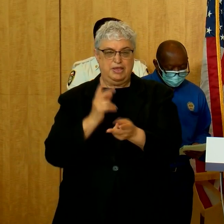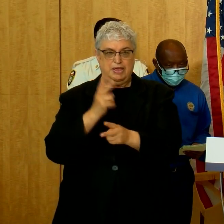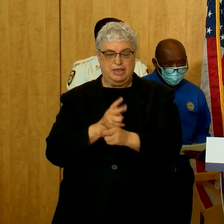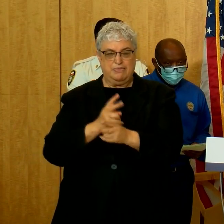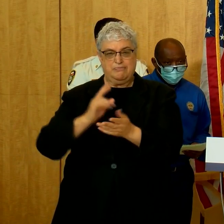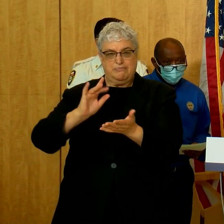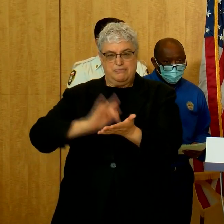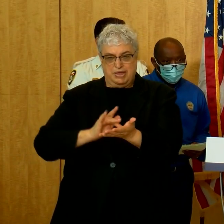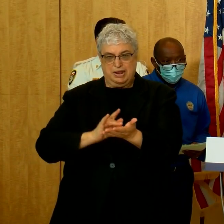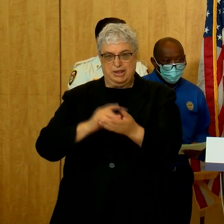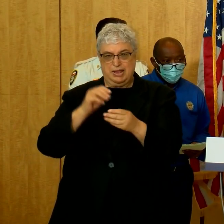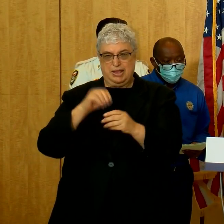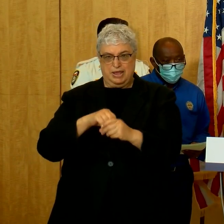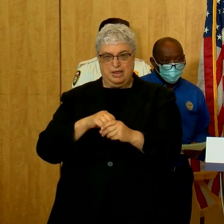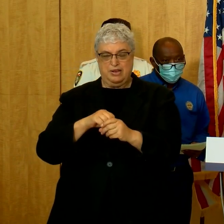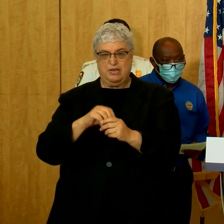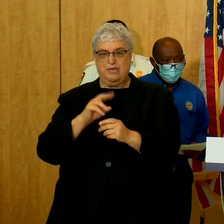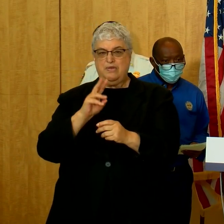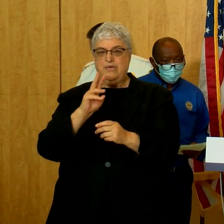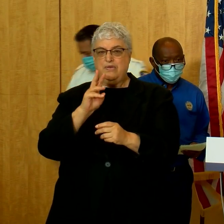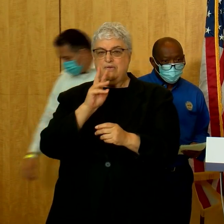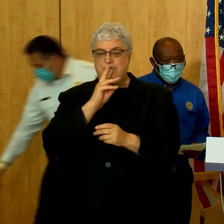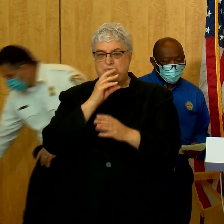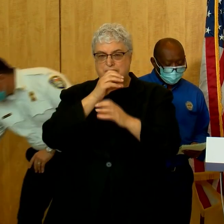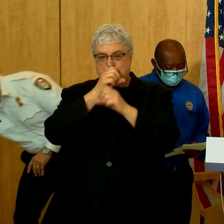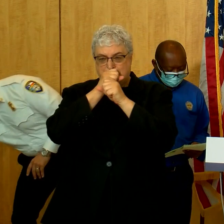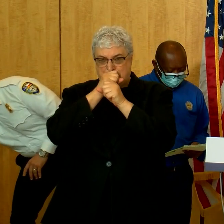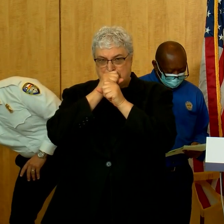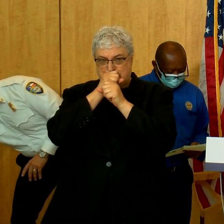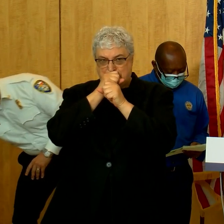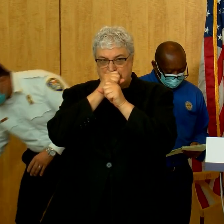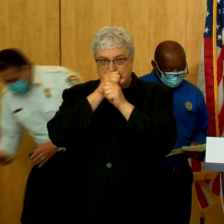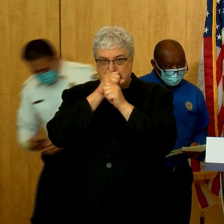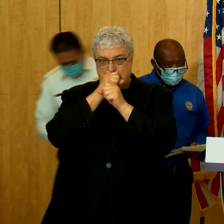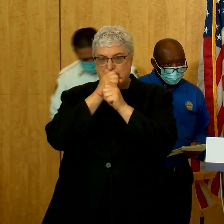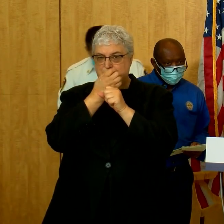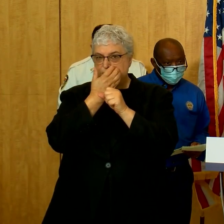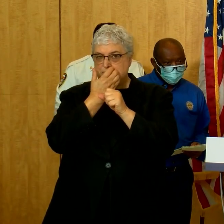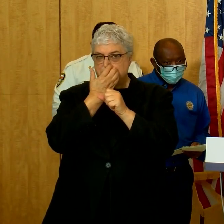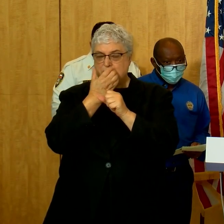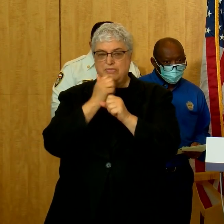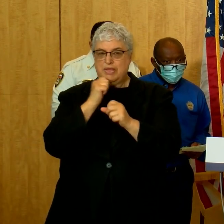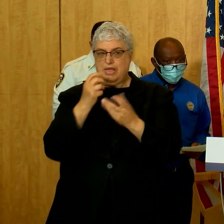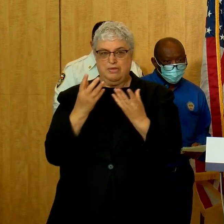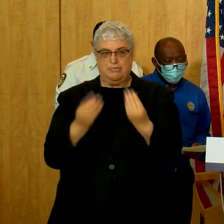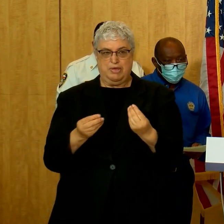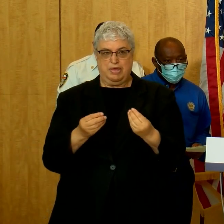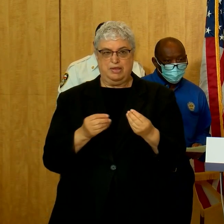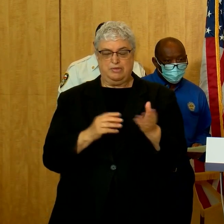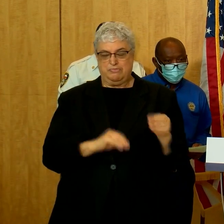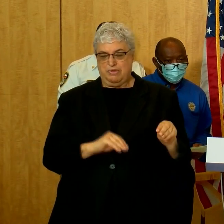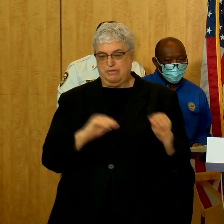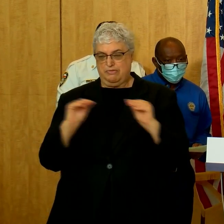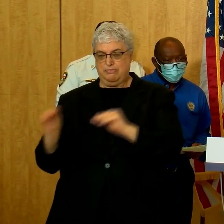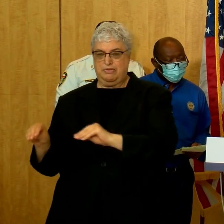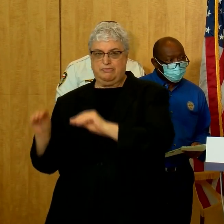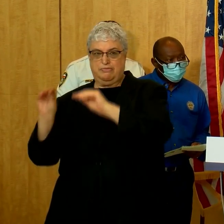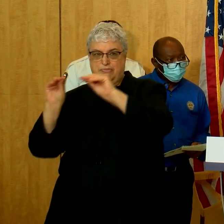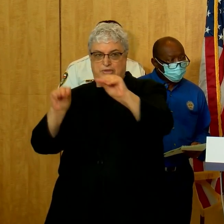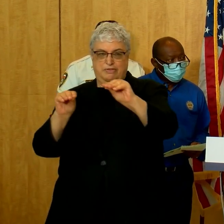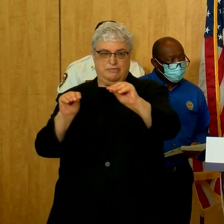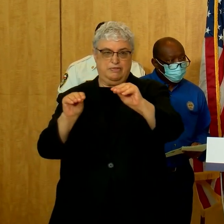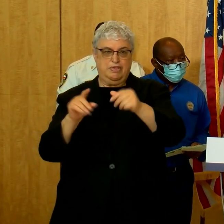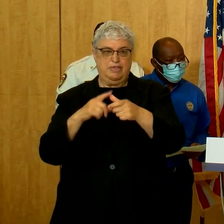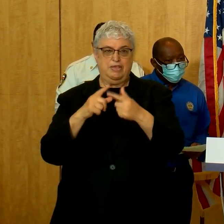your medications in a watertight container as well, so they don't get wet when moving from one place to another, and then